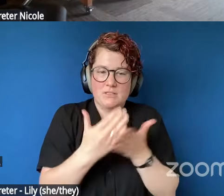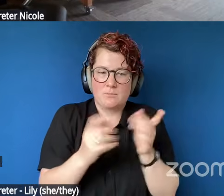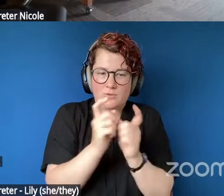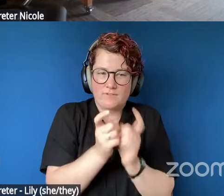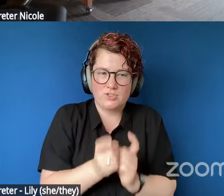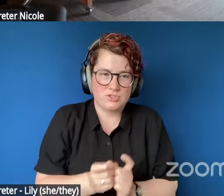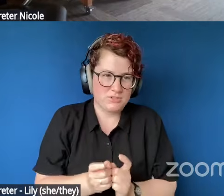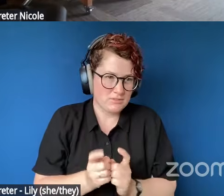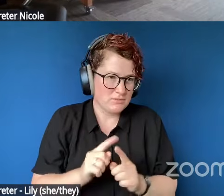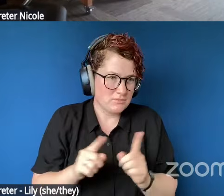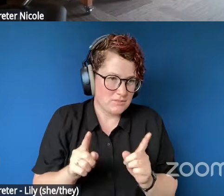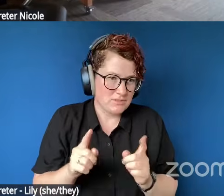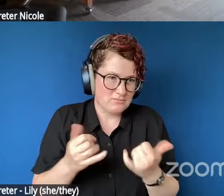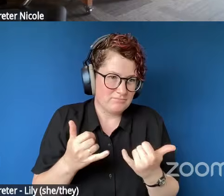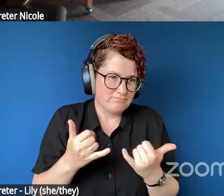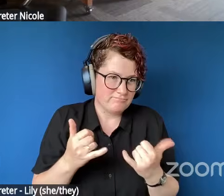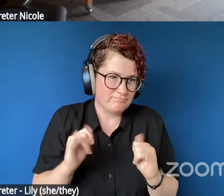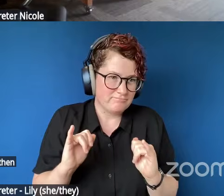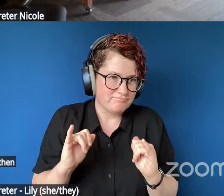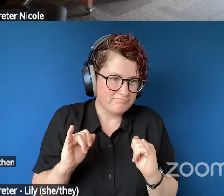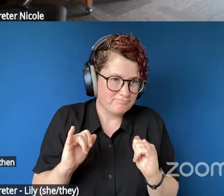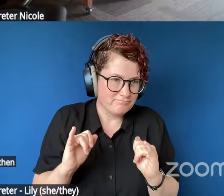plan in the new motion.